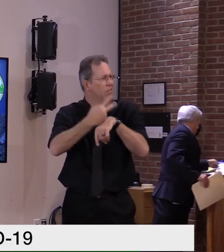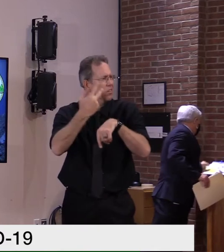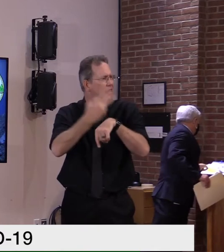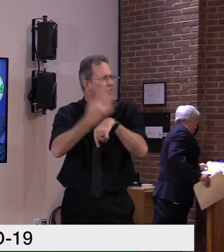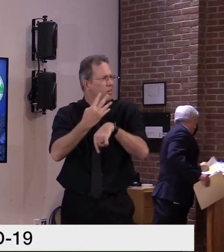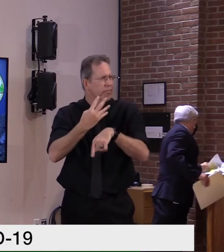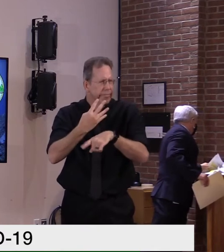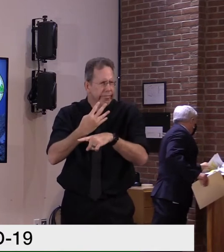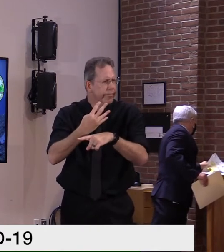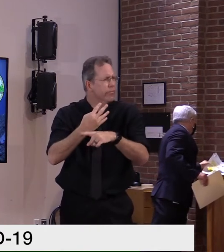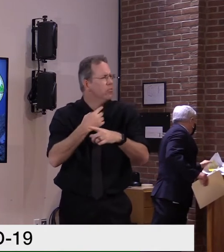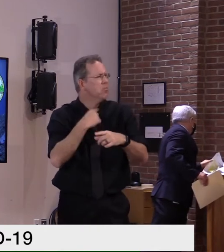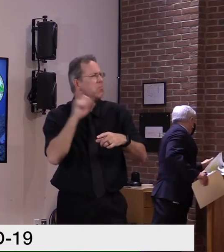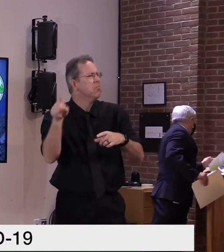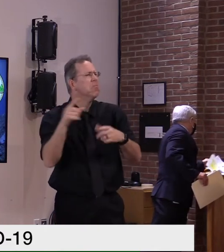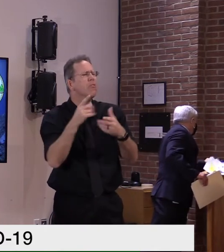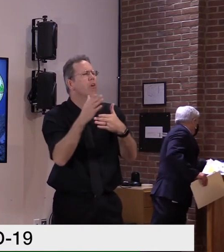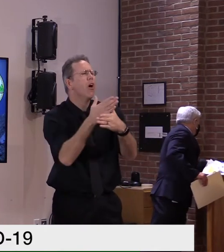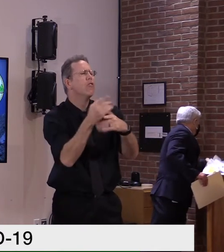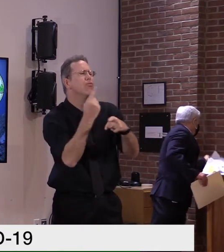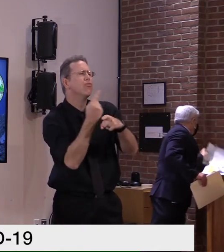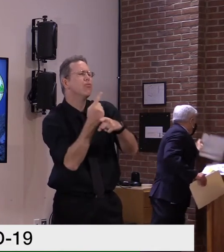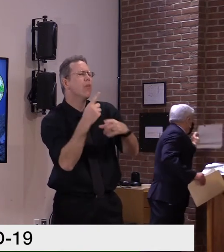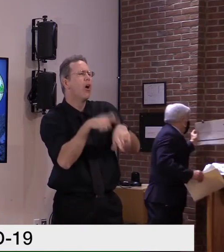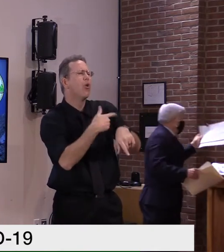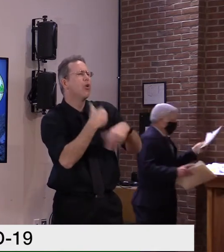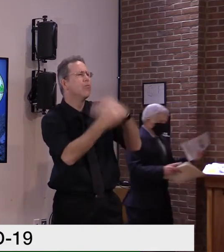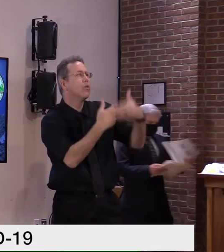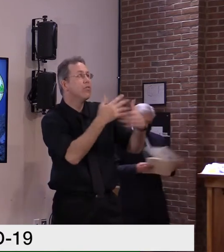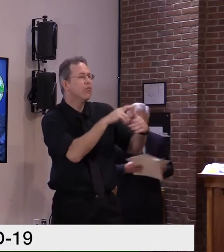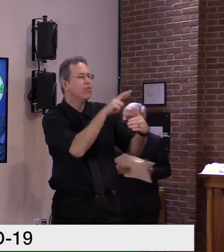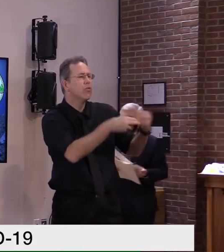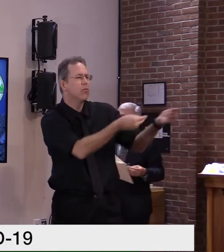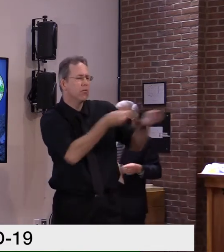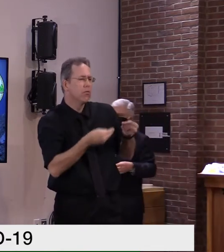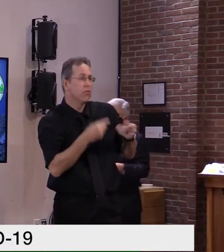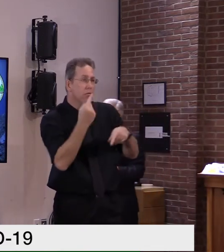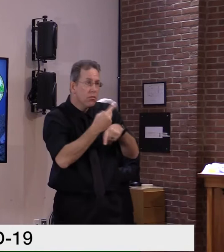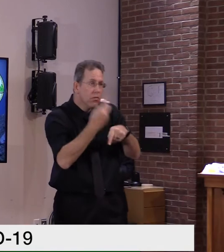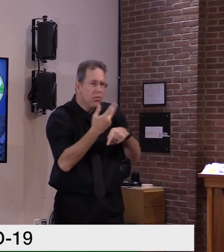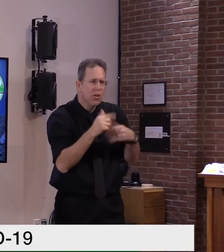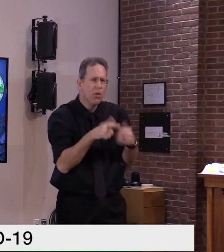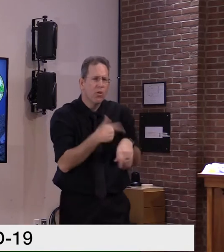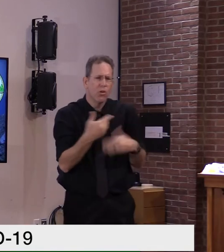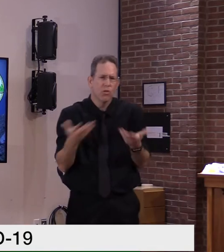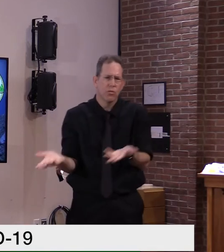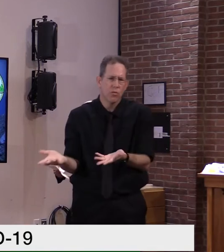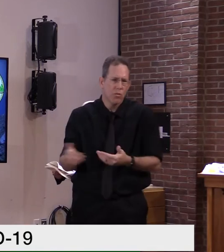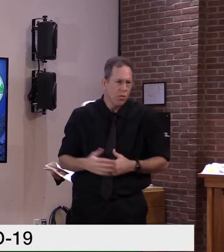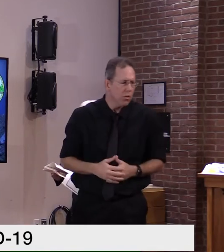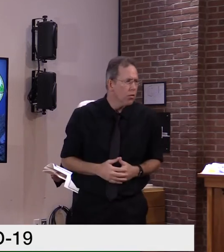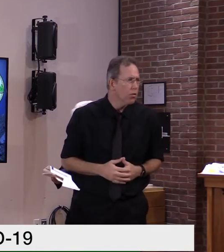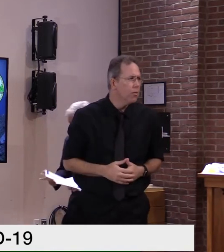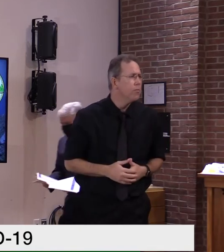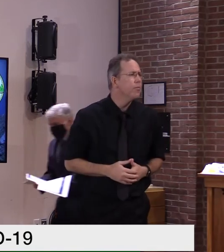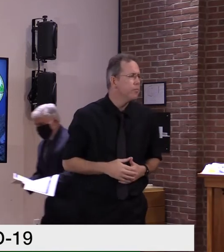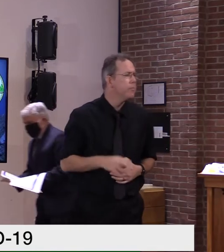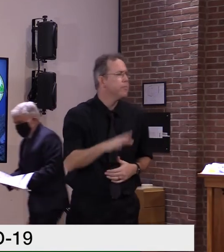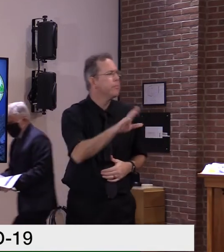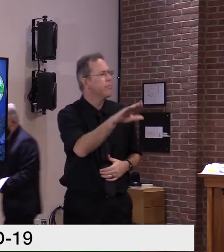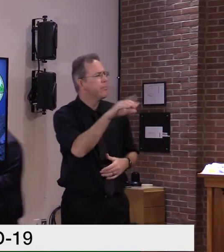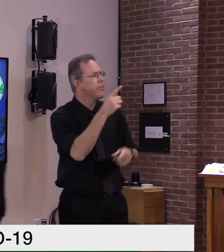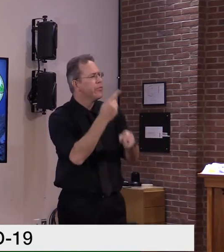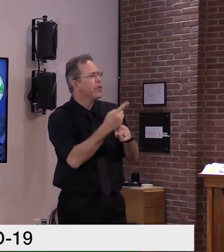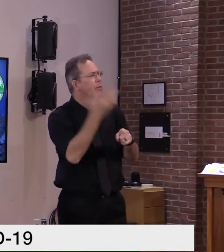I think it was Quest and maybe Broad and maybe another one, but we're trying to rectify that. I'll let Secretary Smith